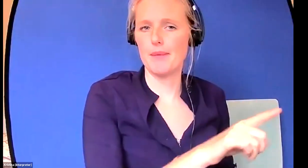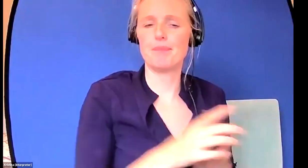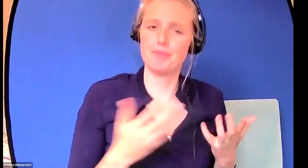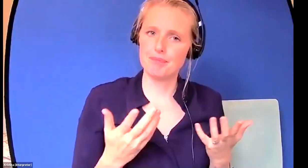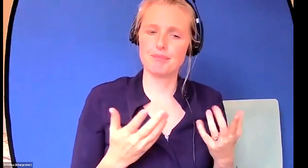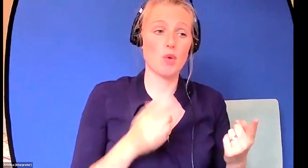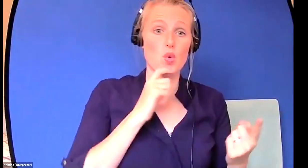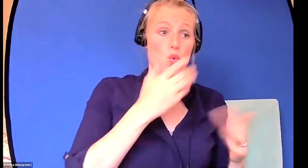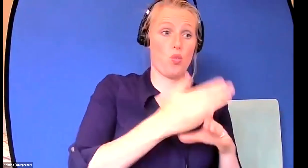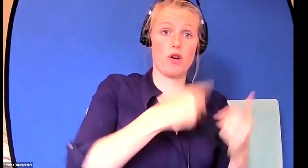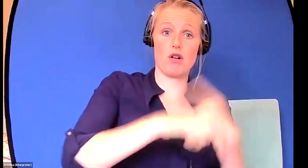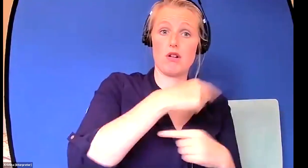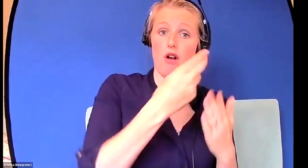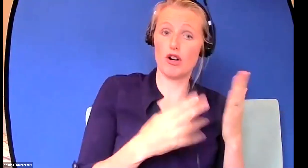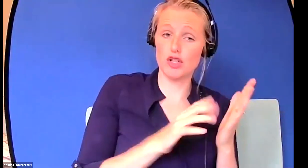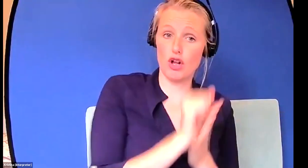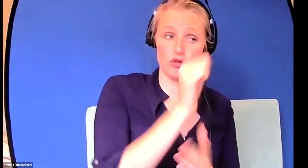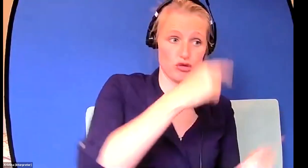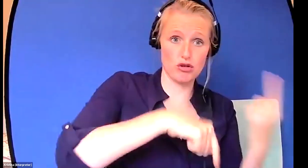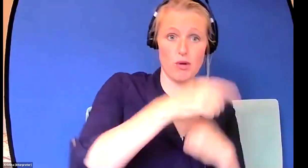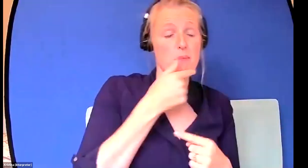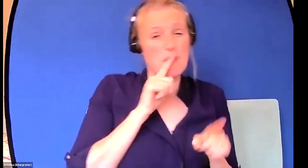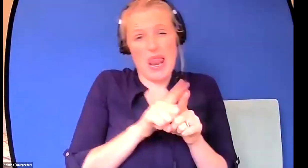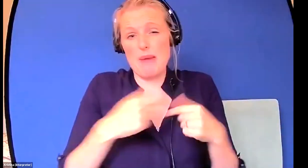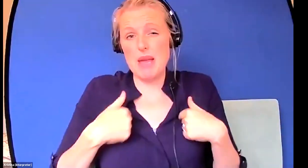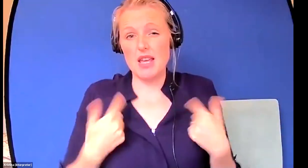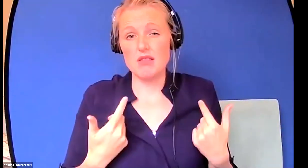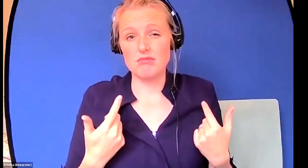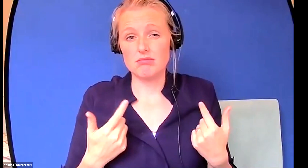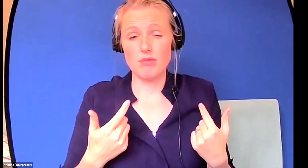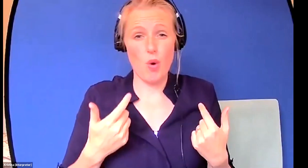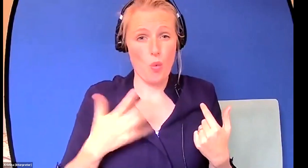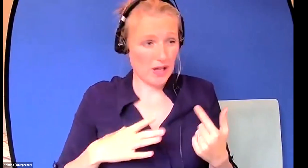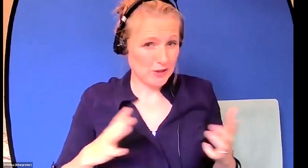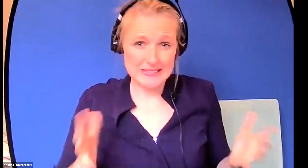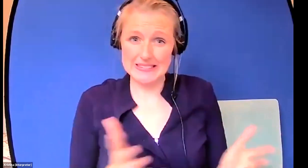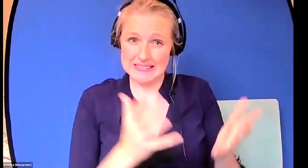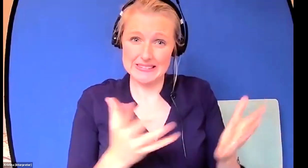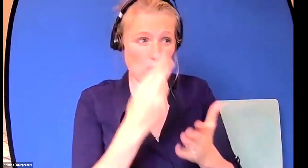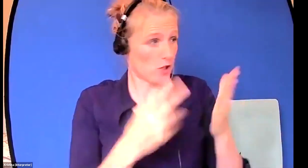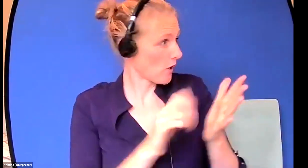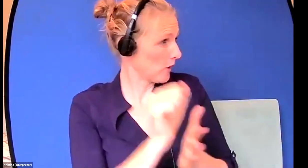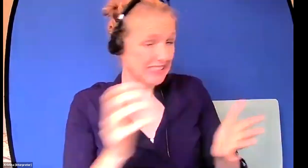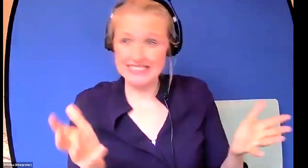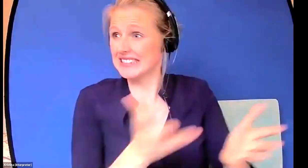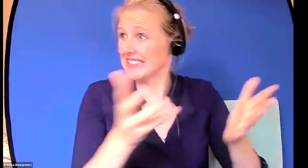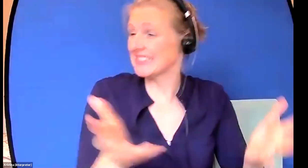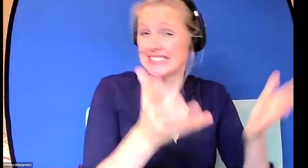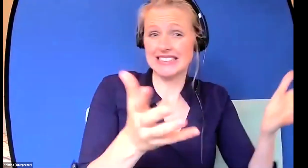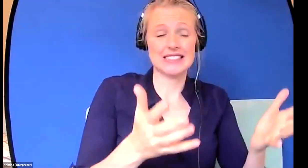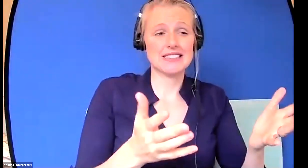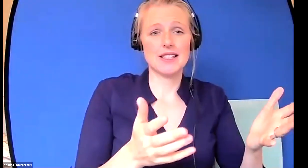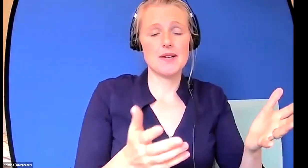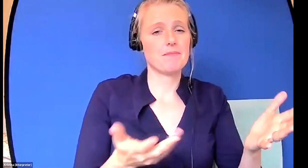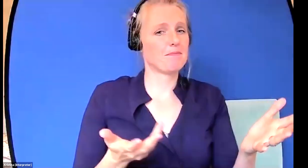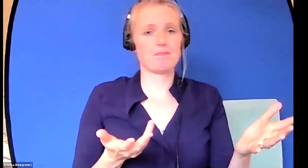who work in the arts and culture, or those like me and many of us who wish to advance the case for arts and culture from academia, are not